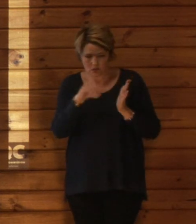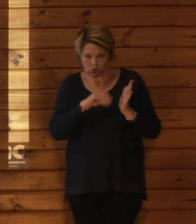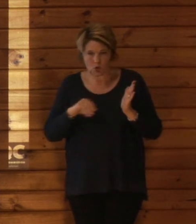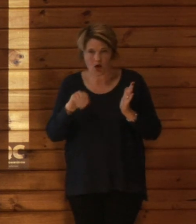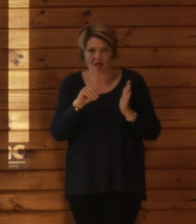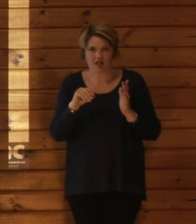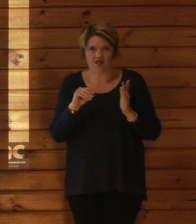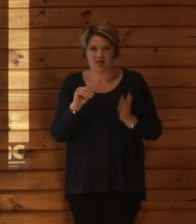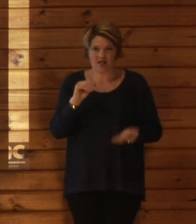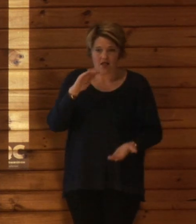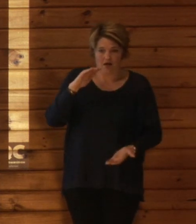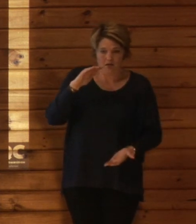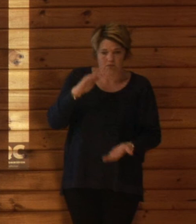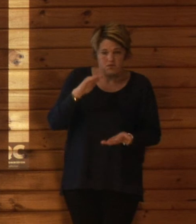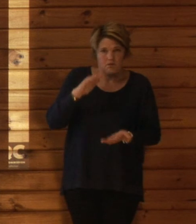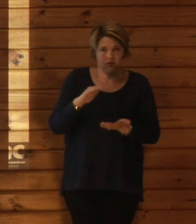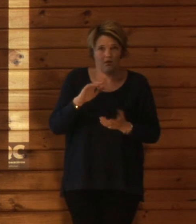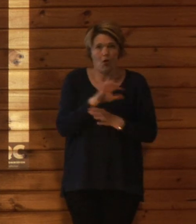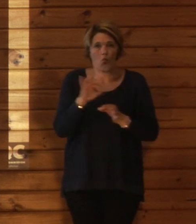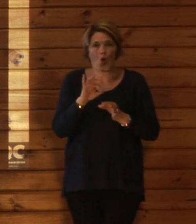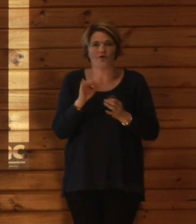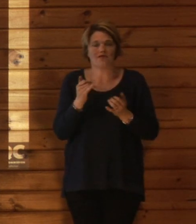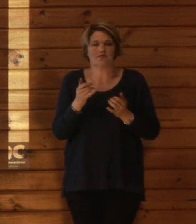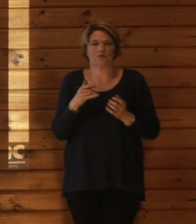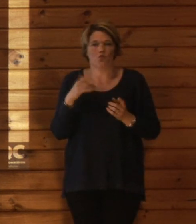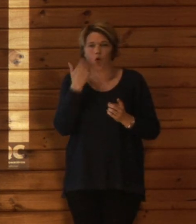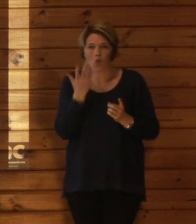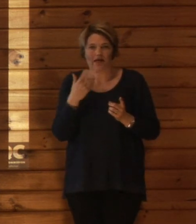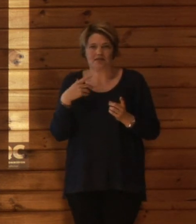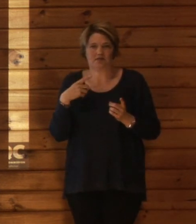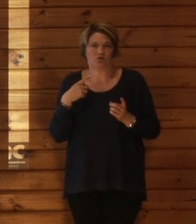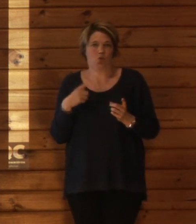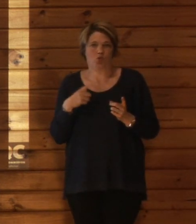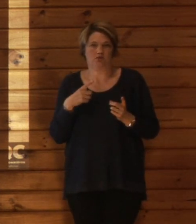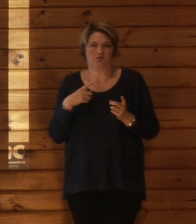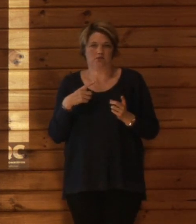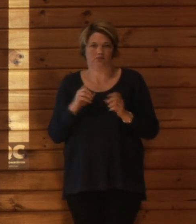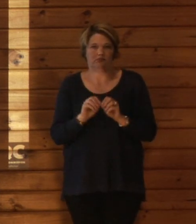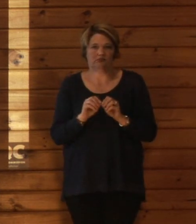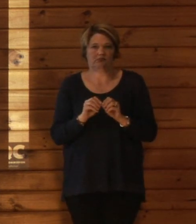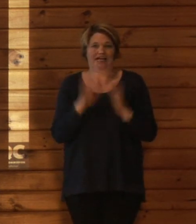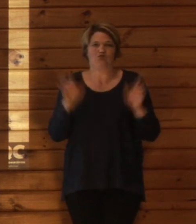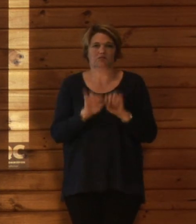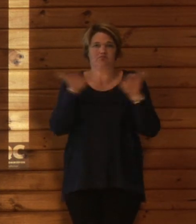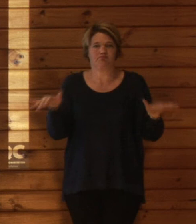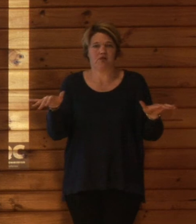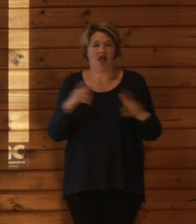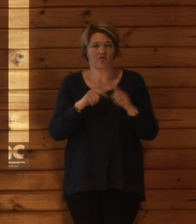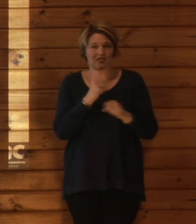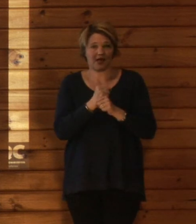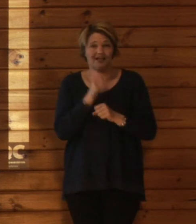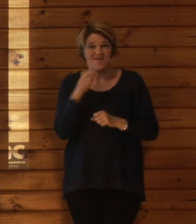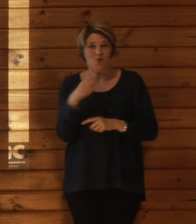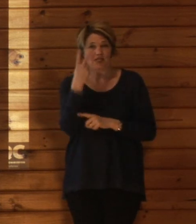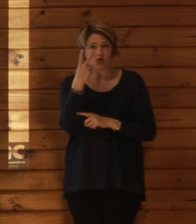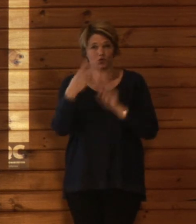in liquefaction vulnerability. If you imagine that you had 2 metres of gravel at the surface, gravel doesn't liquefy. So if that gravel